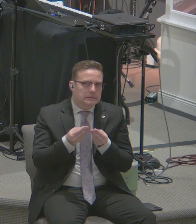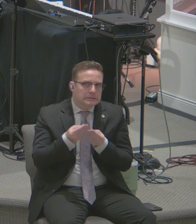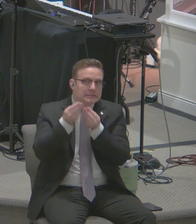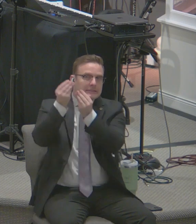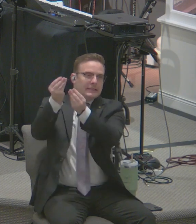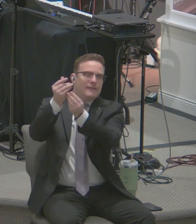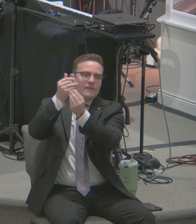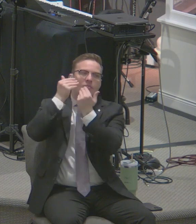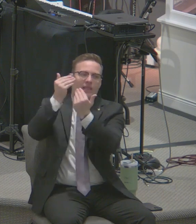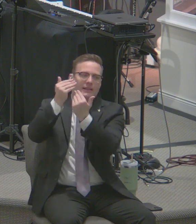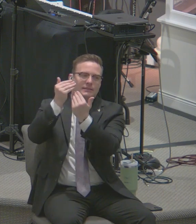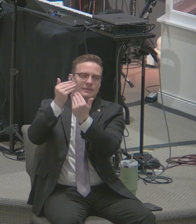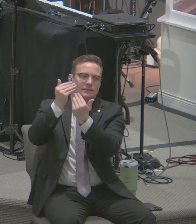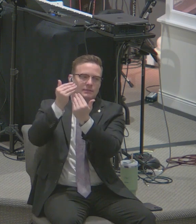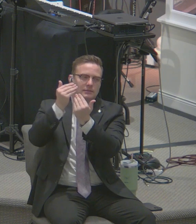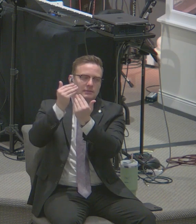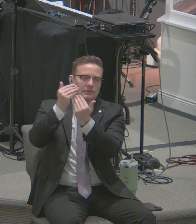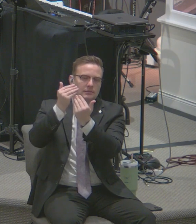those prayers.